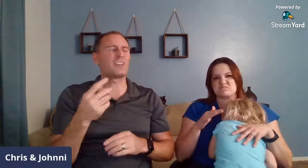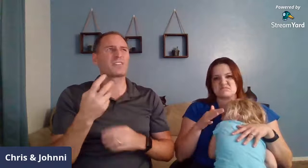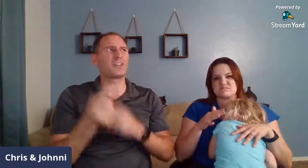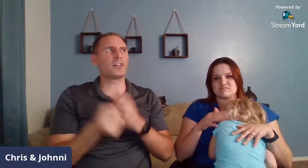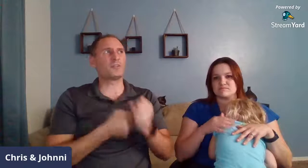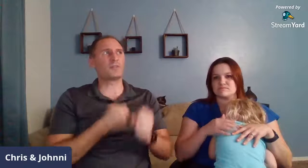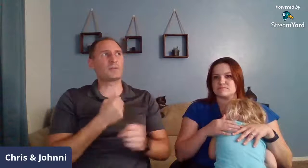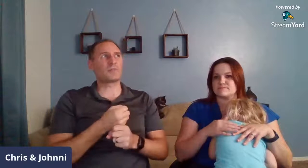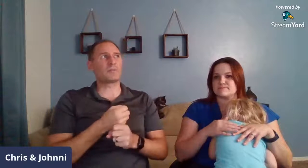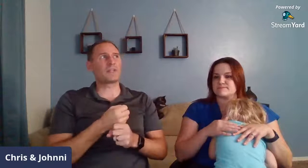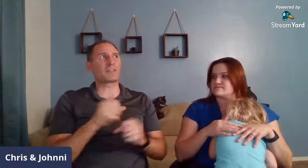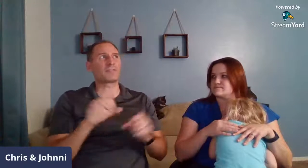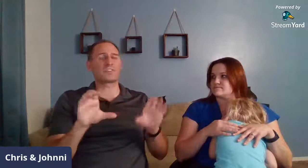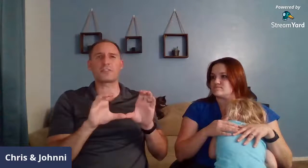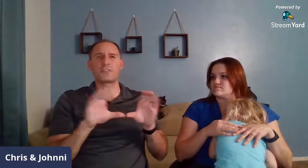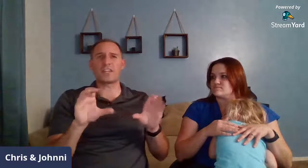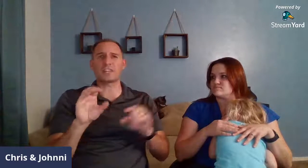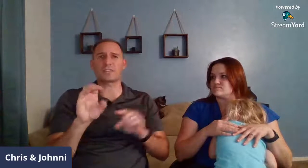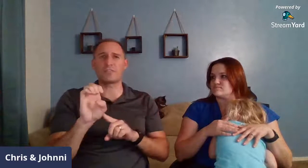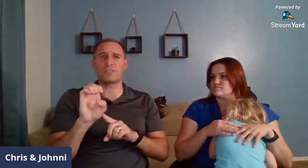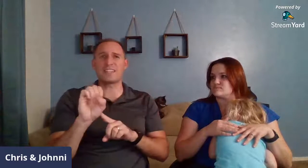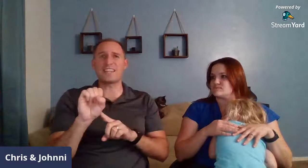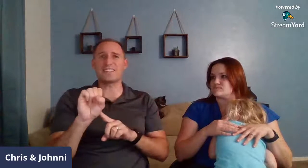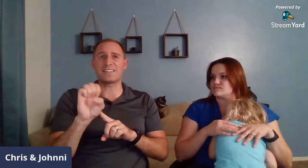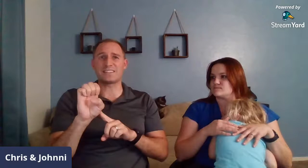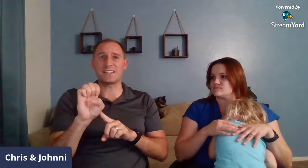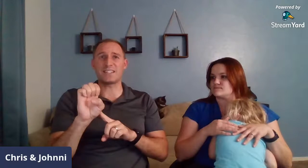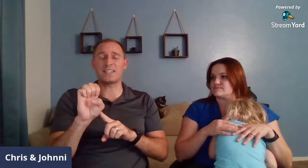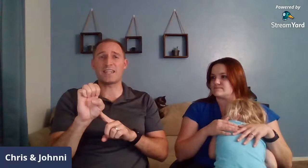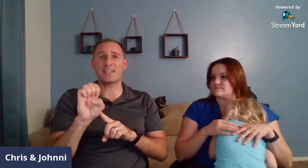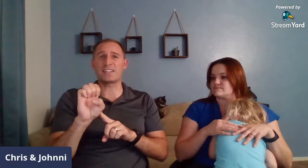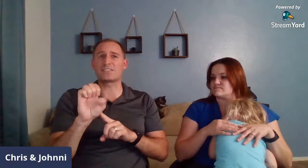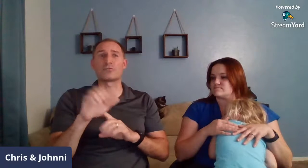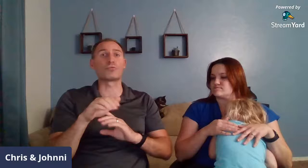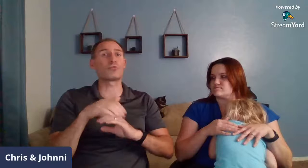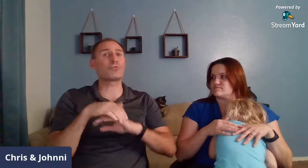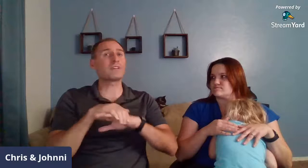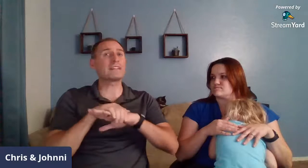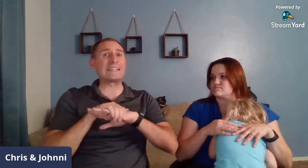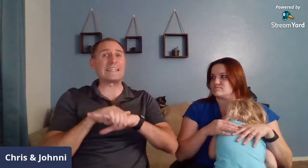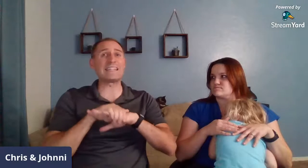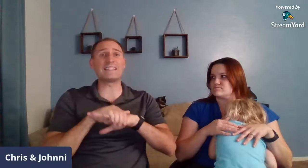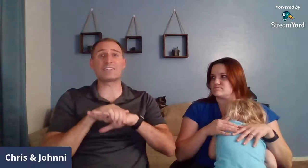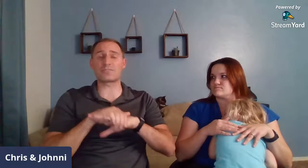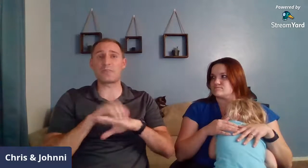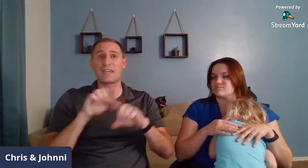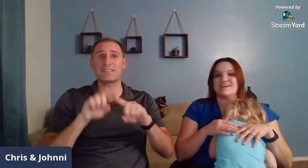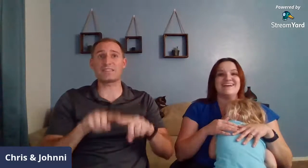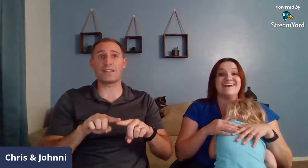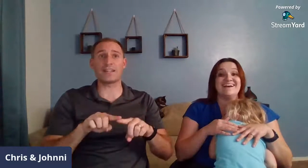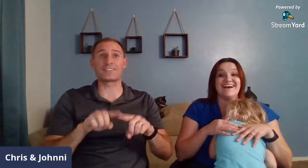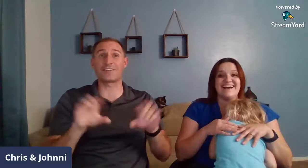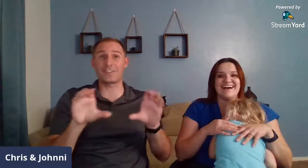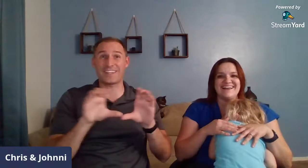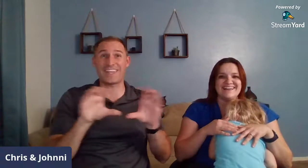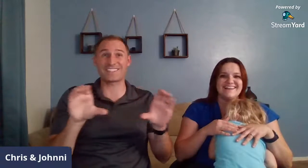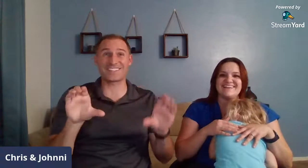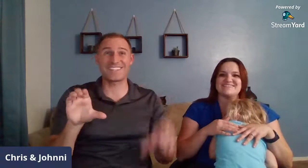Years ago when we got our first certification through the ESSE, and it's a really English-based certification. That was